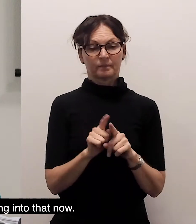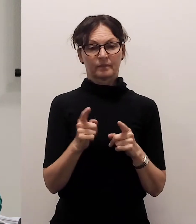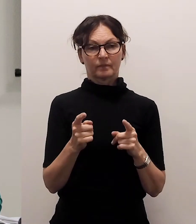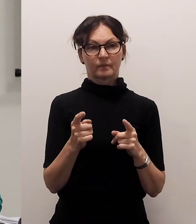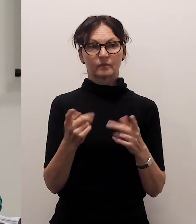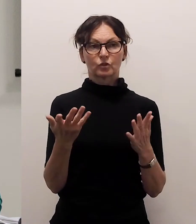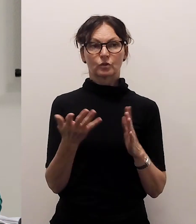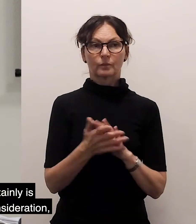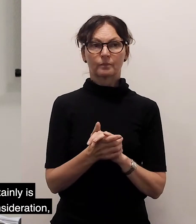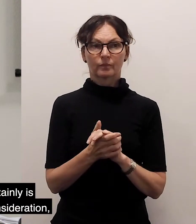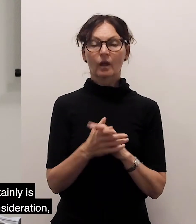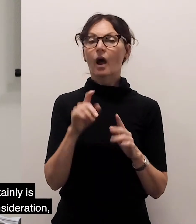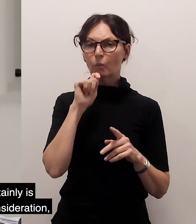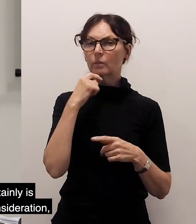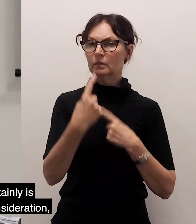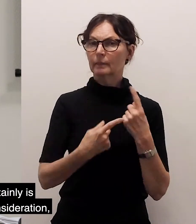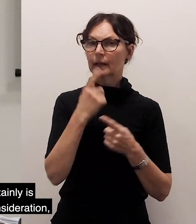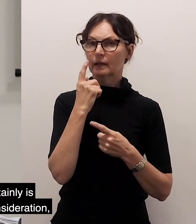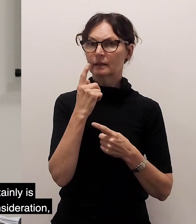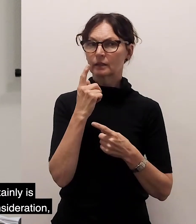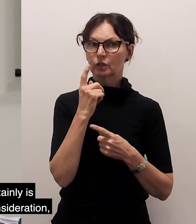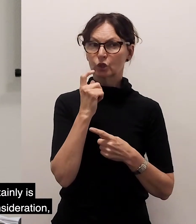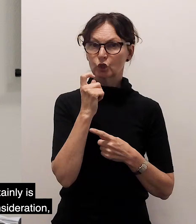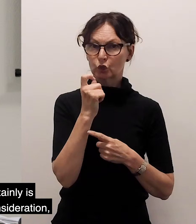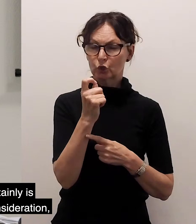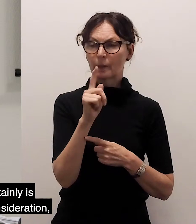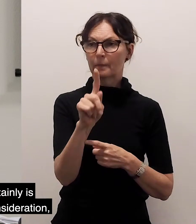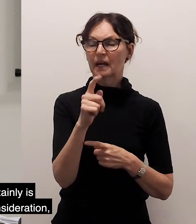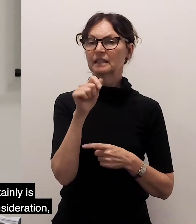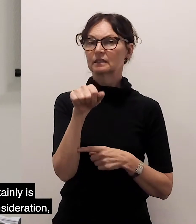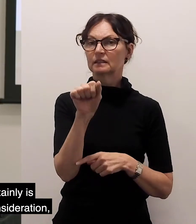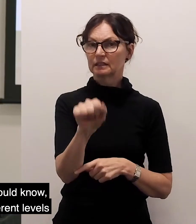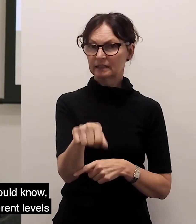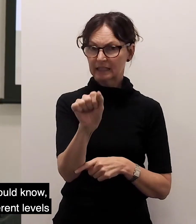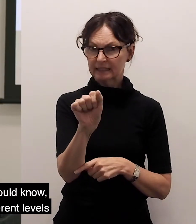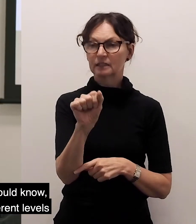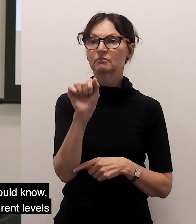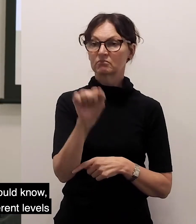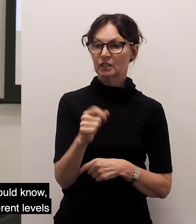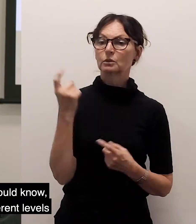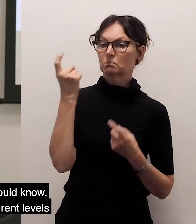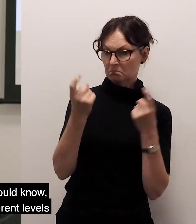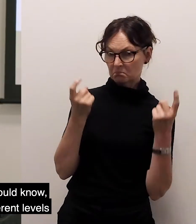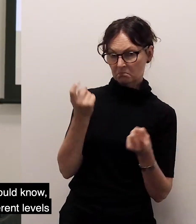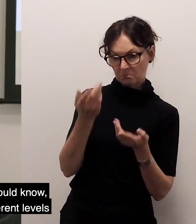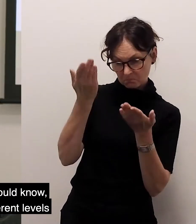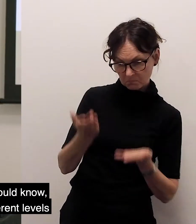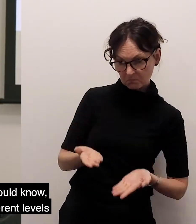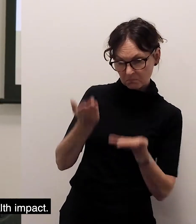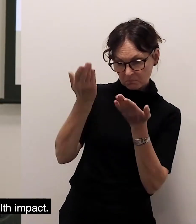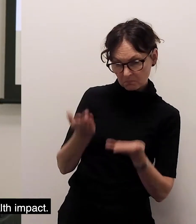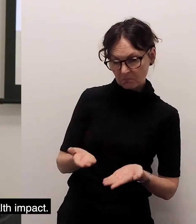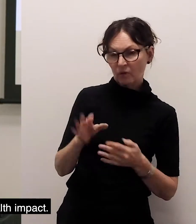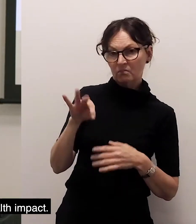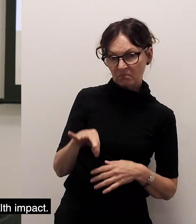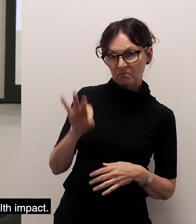but it's, yes, it certainly is taken into consideration, but as you would know, there are different